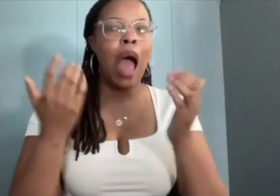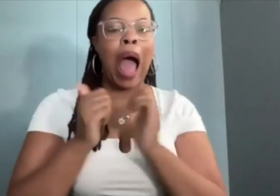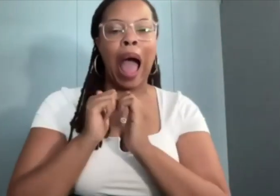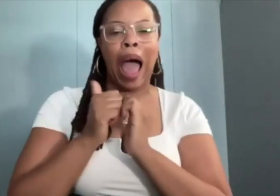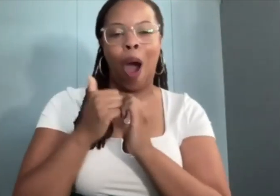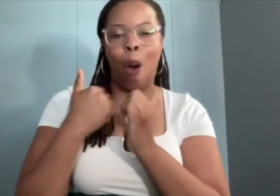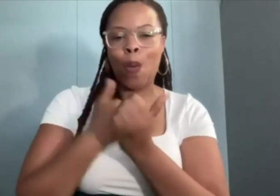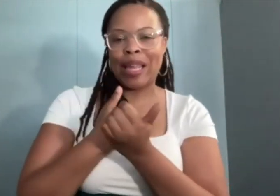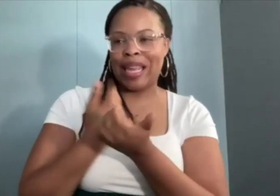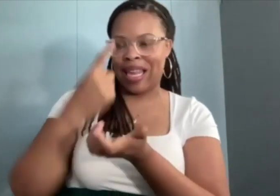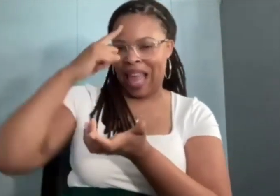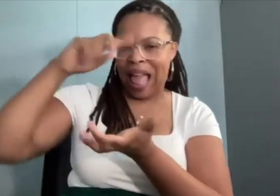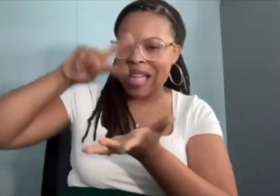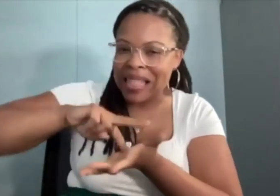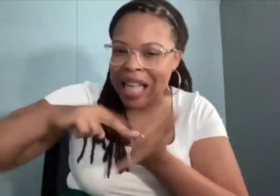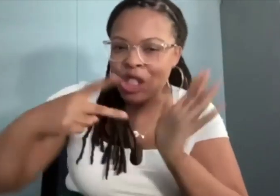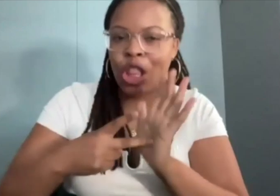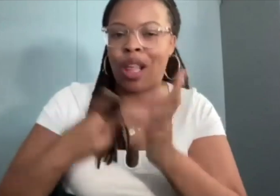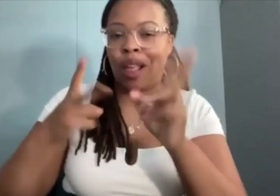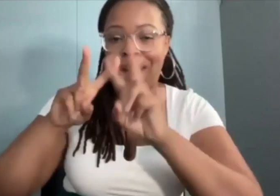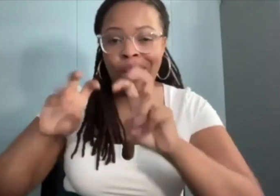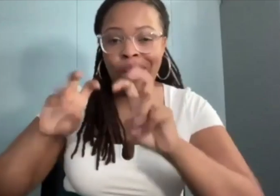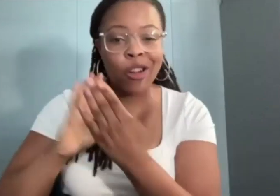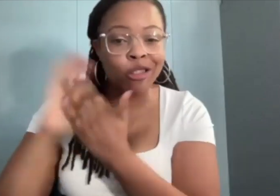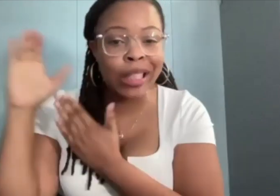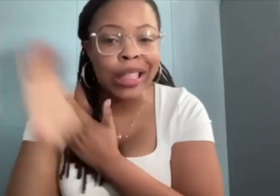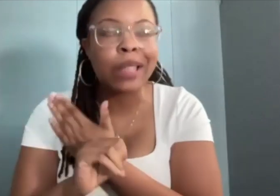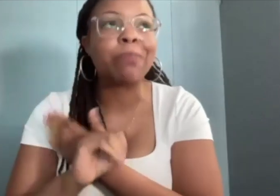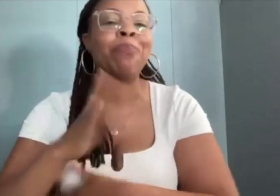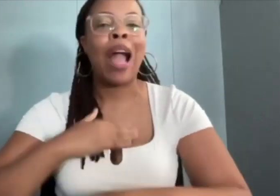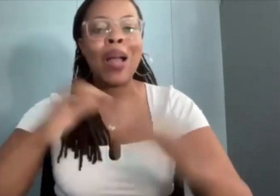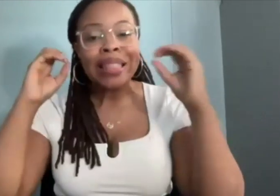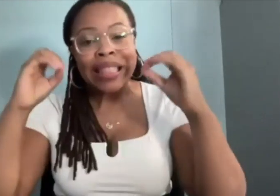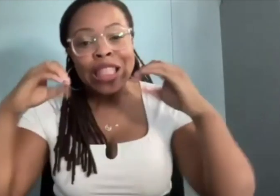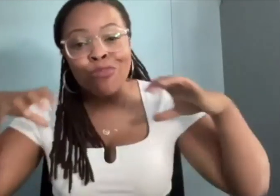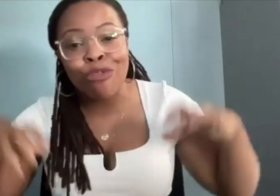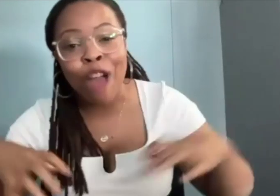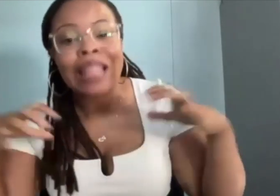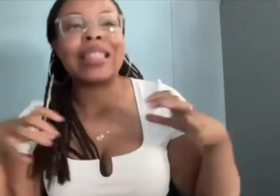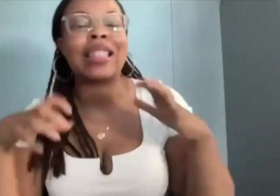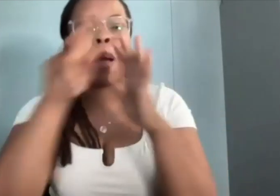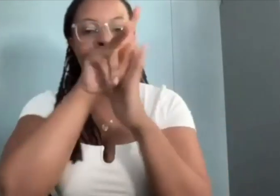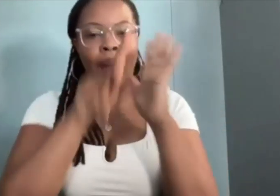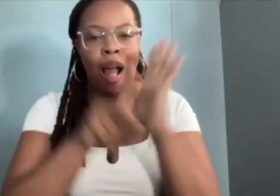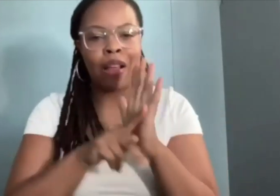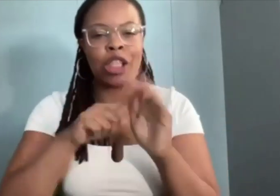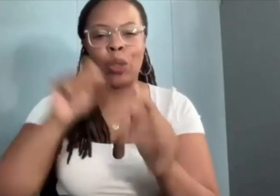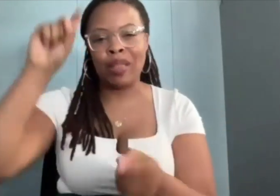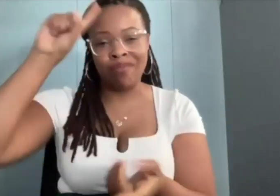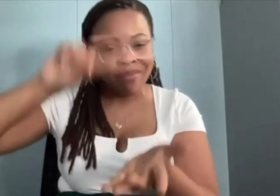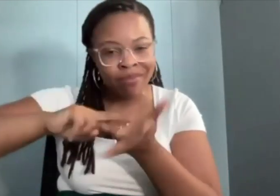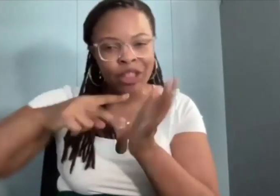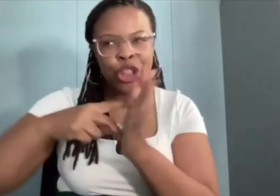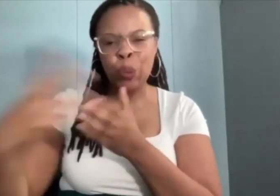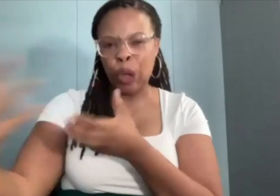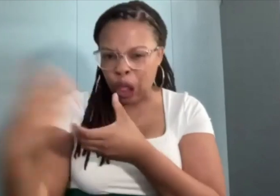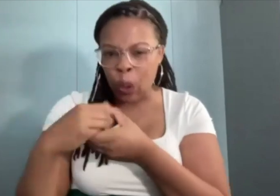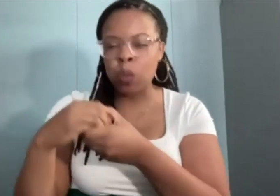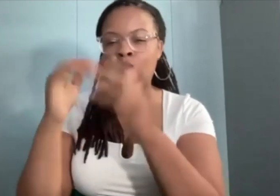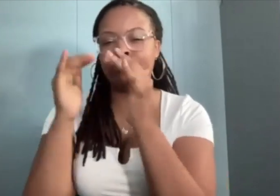to reframe the frame that was already put there, intentionally analyze curriculum, looking at the